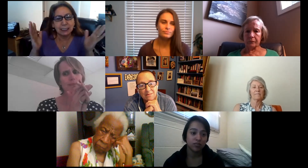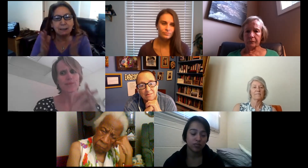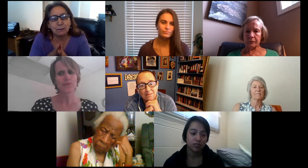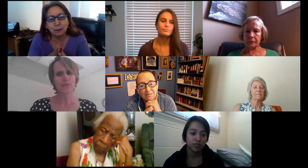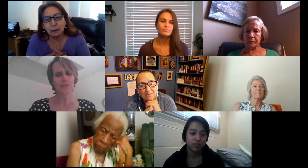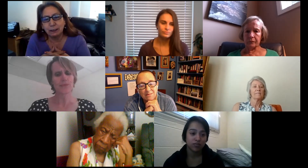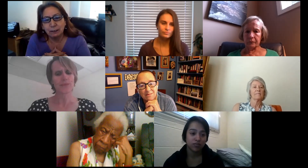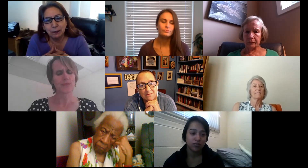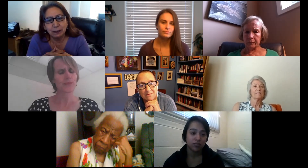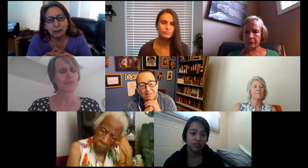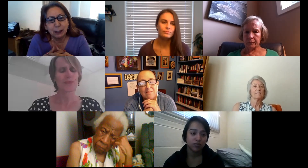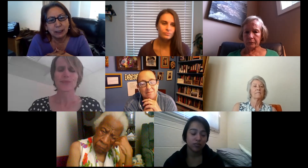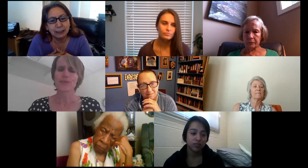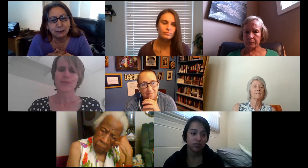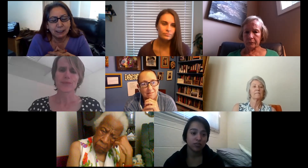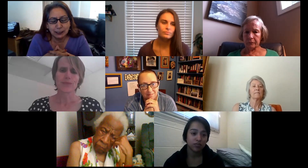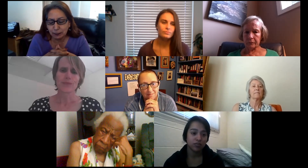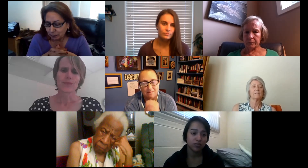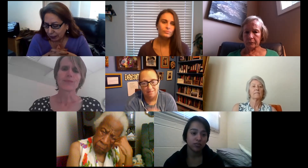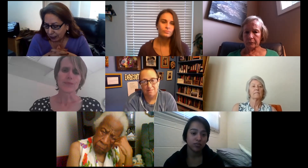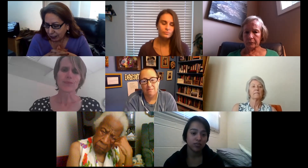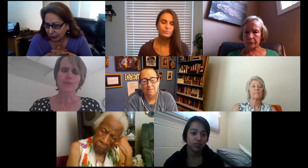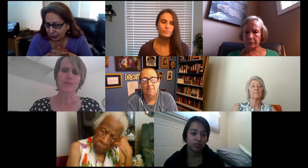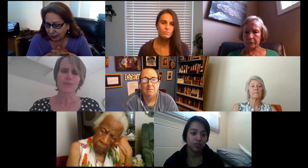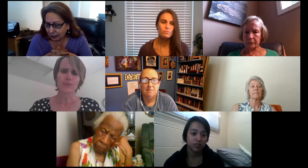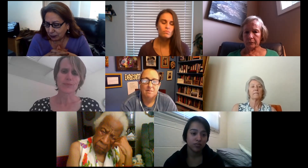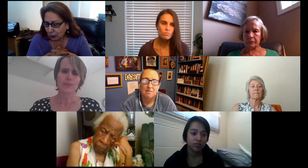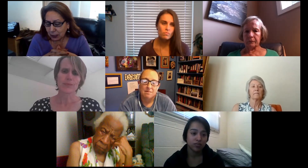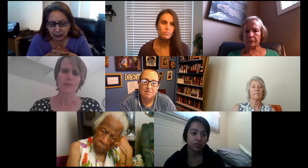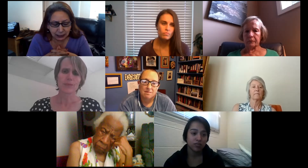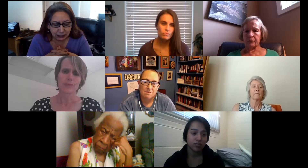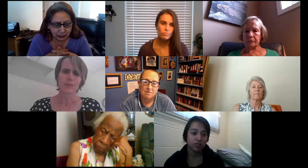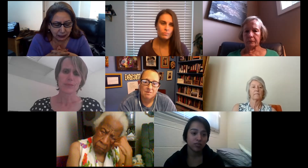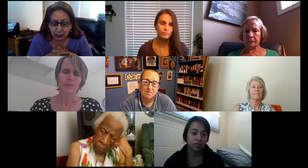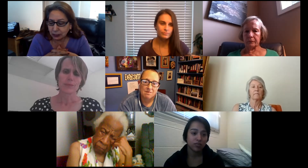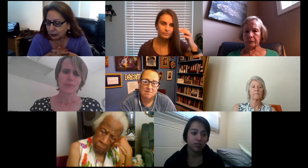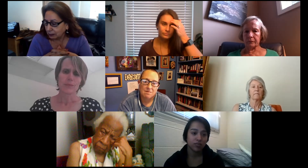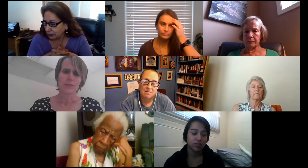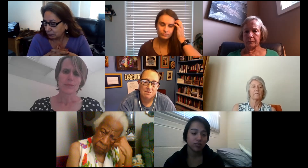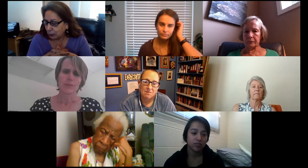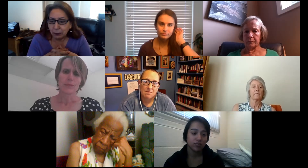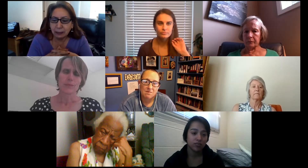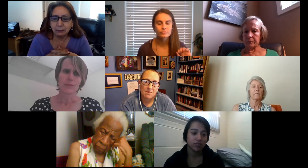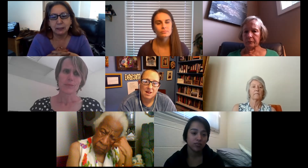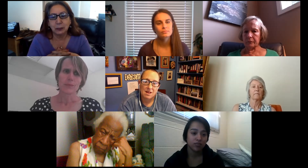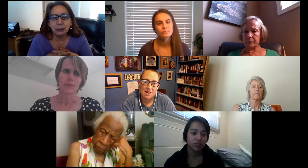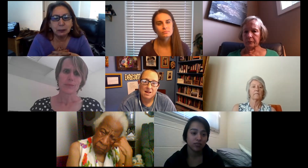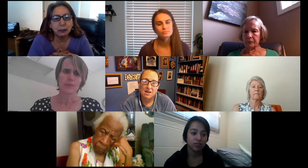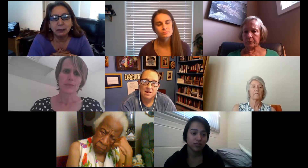16 for Americans, right? So here I was, single parent with 2 little girls,